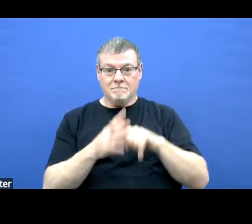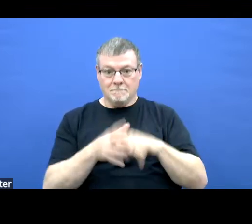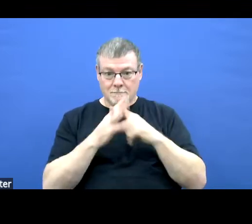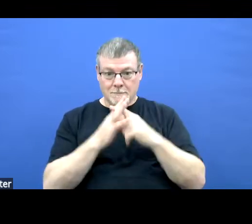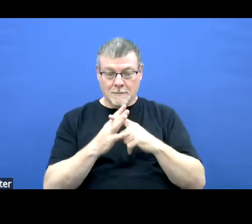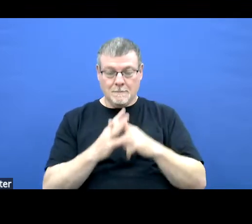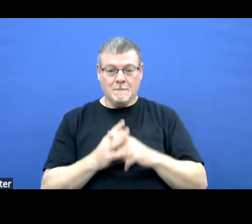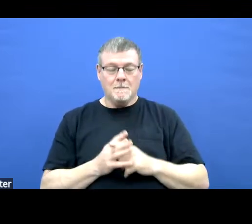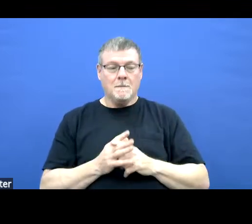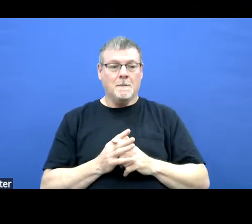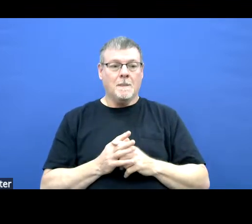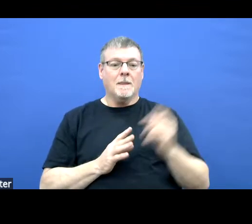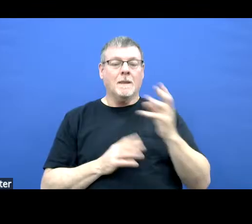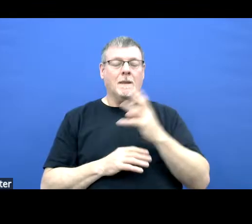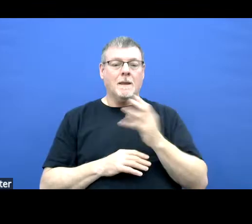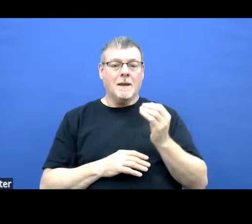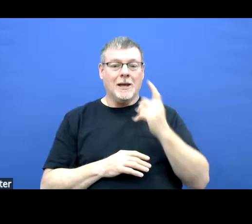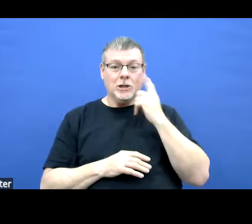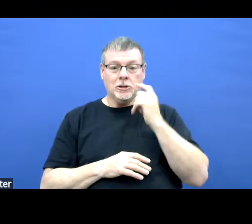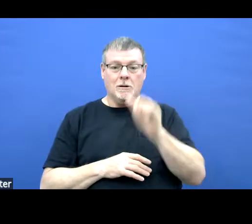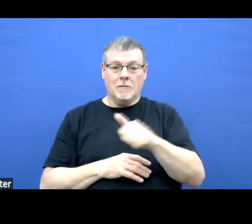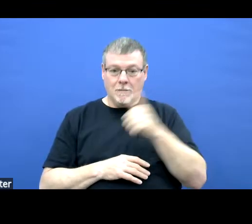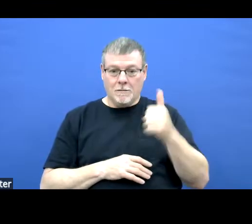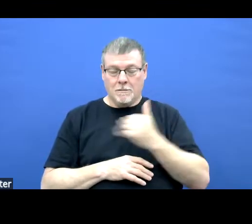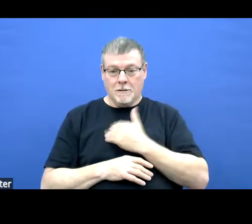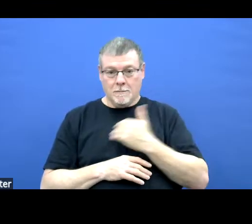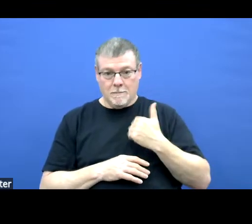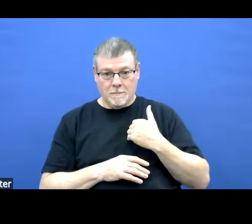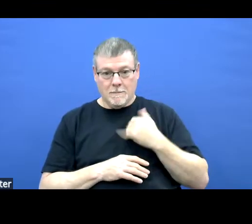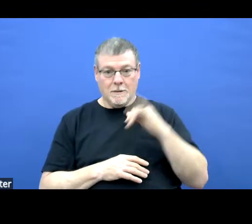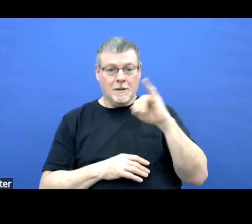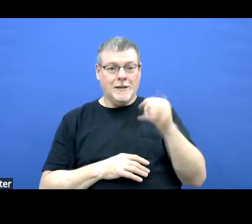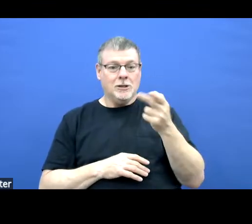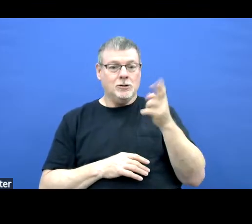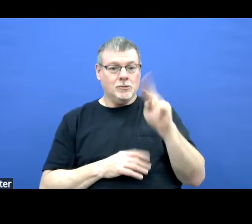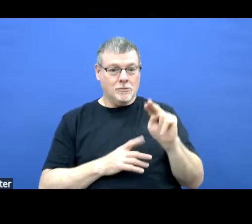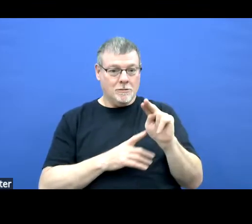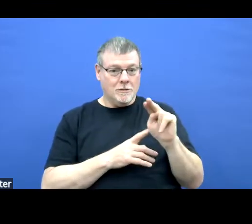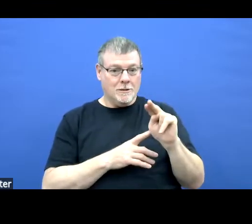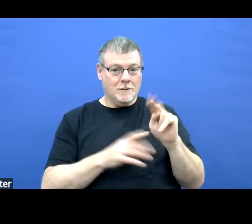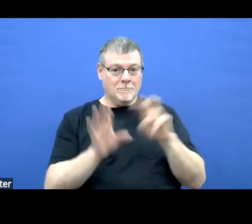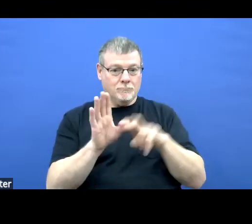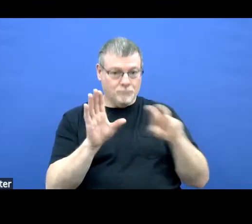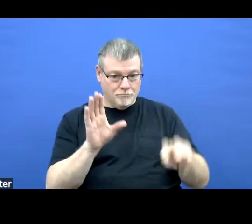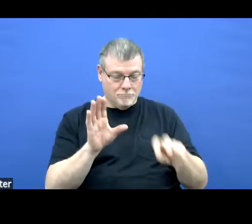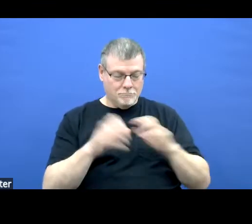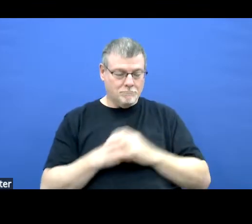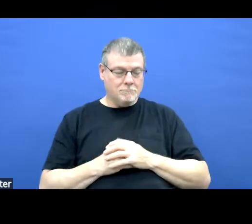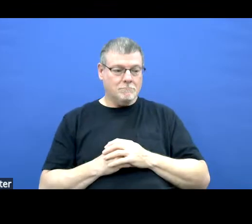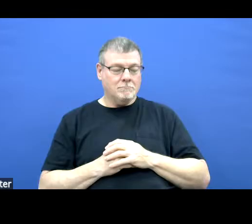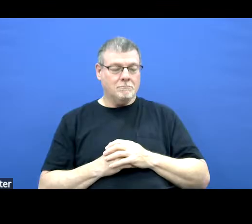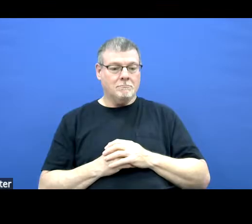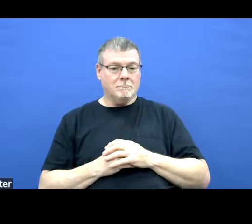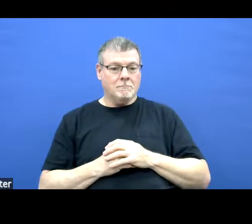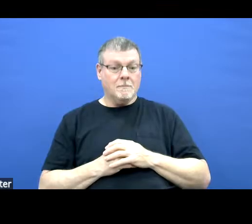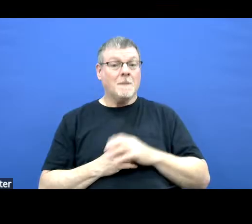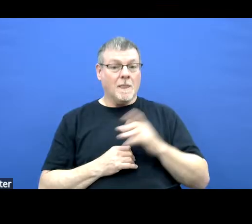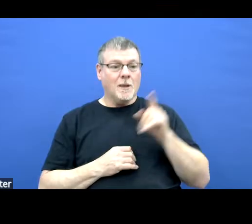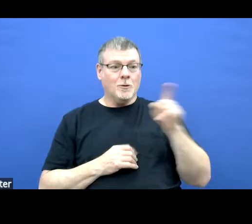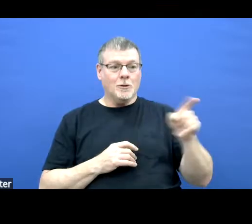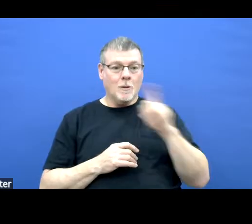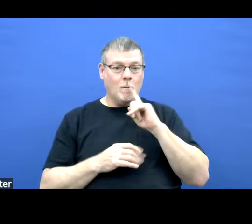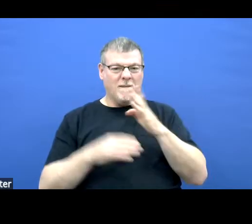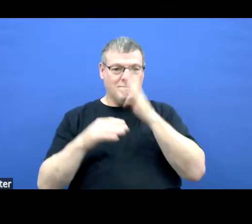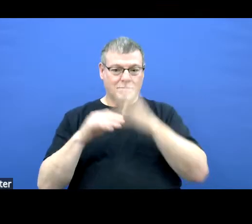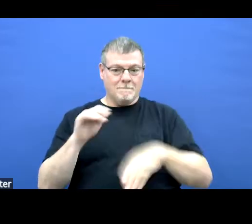We just had another member, John Migliori, resigned. And so she will be